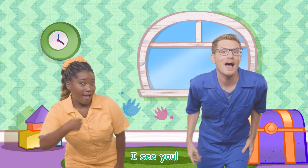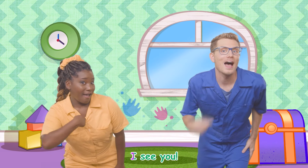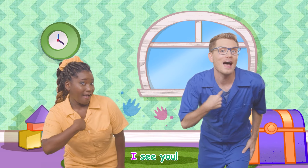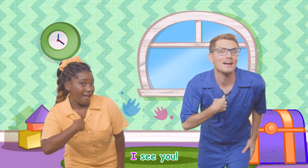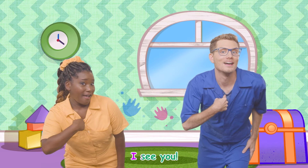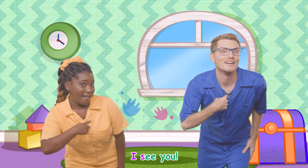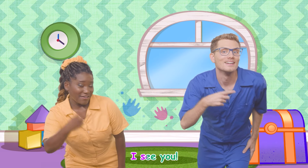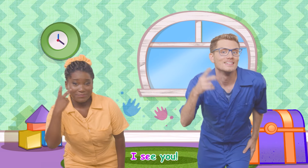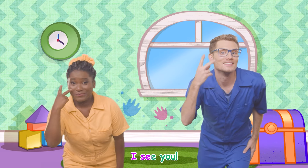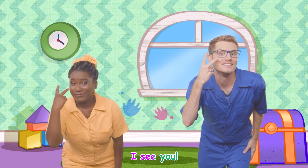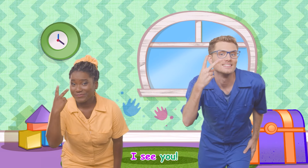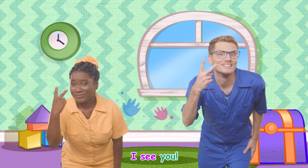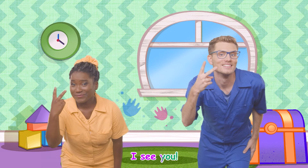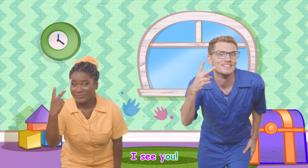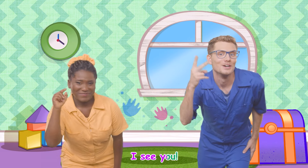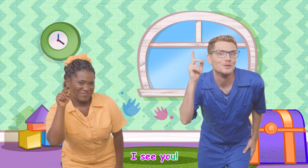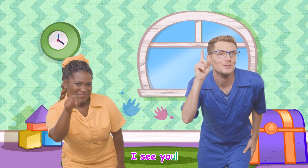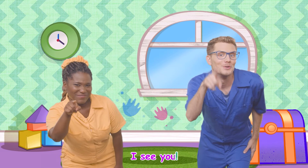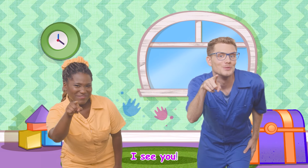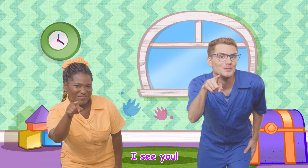Peekaboo. I see you.